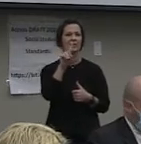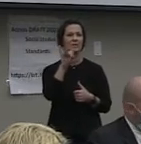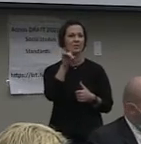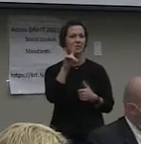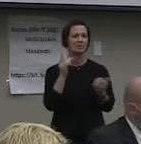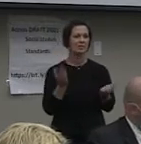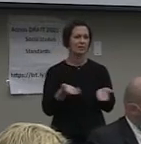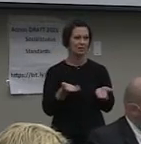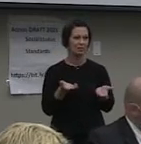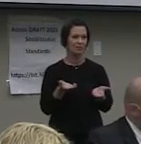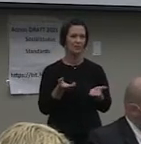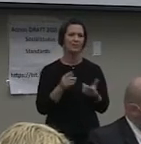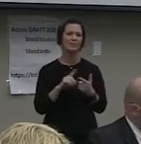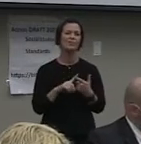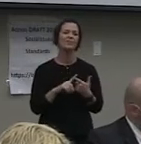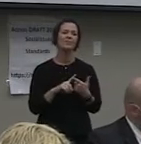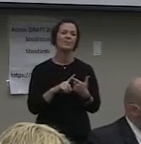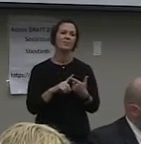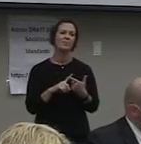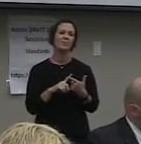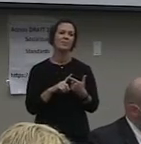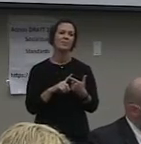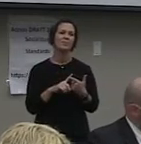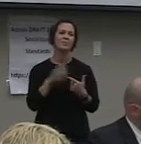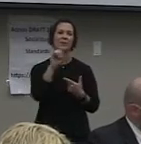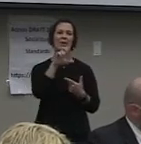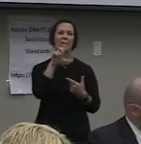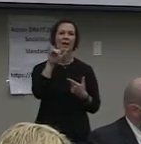Here. Joseph David is present.